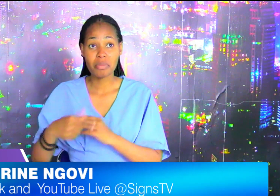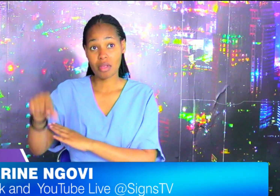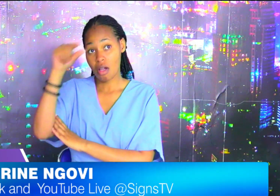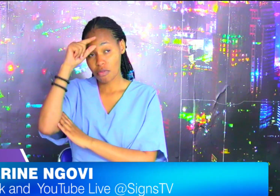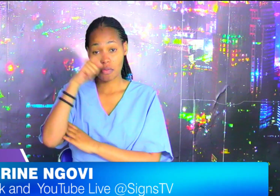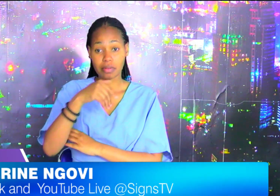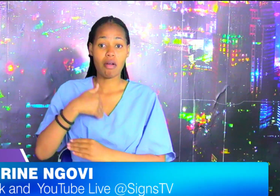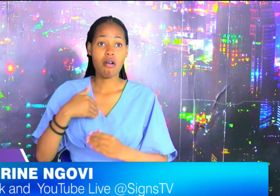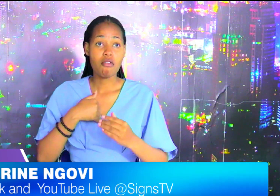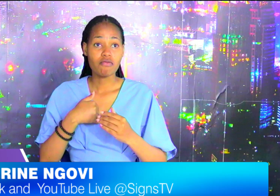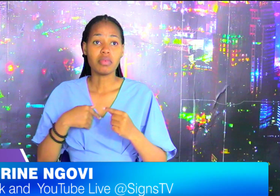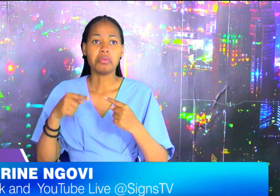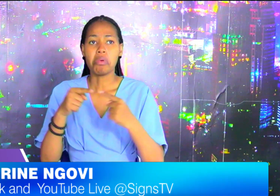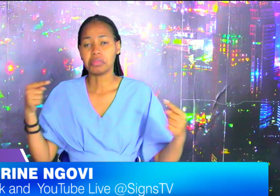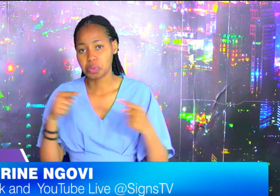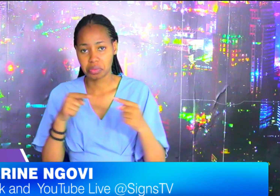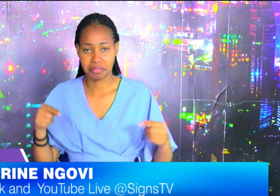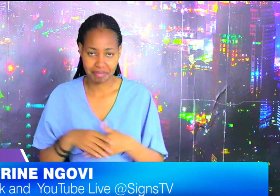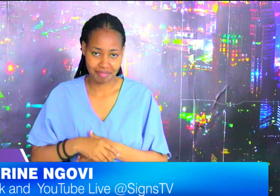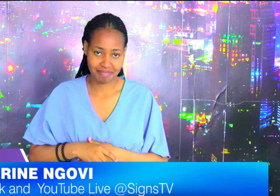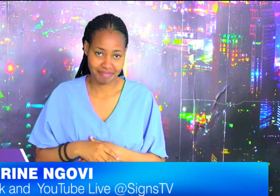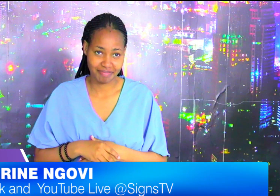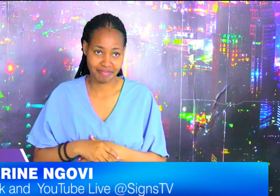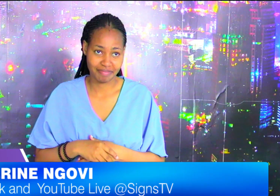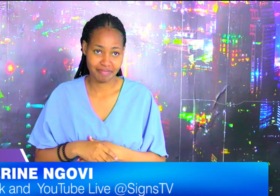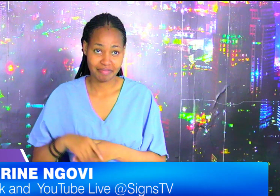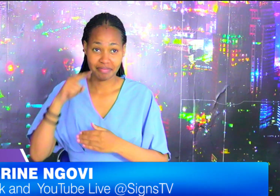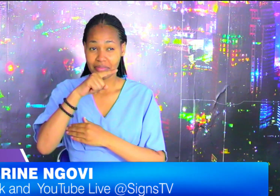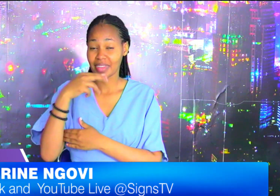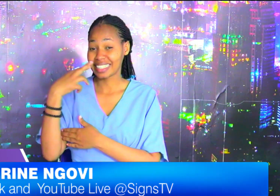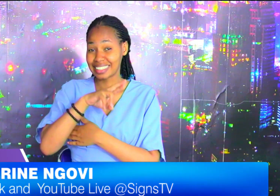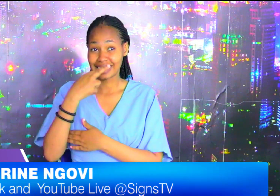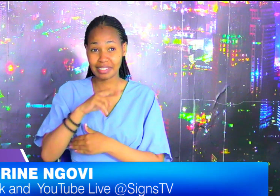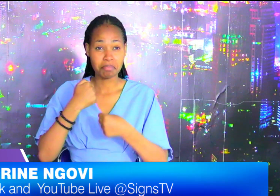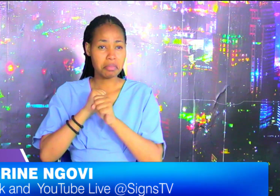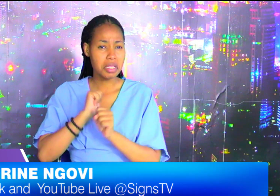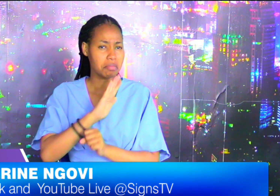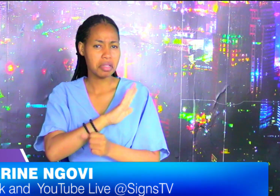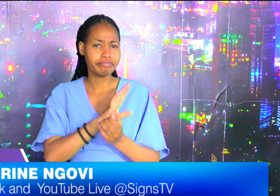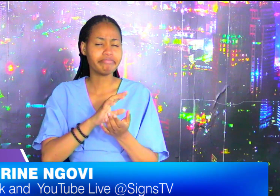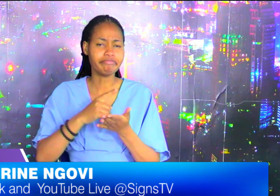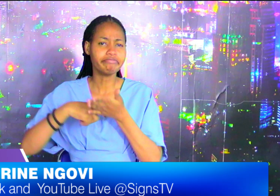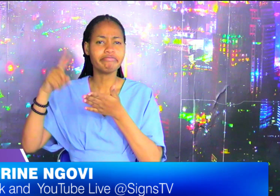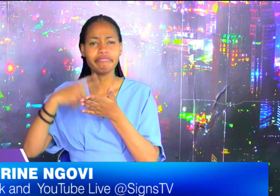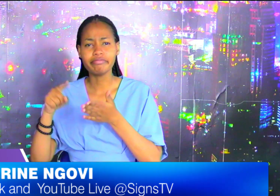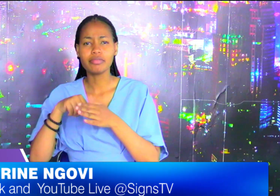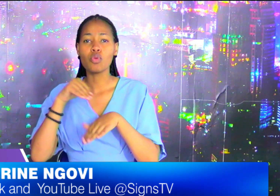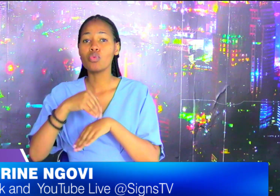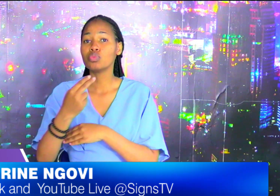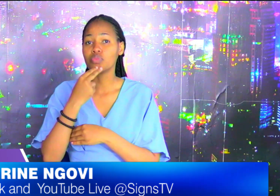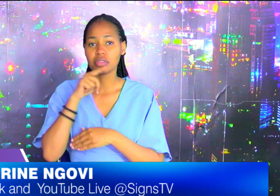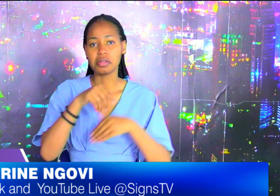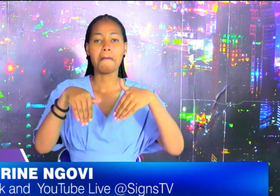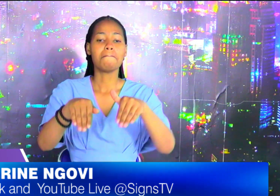the stalemate between the government and the opposition. Mr. Gachagua made the remark